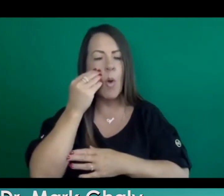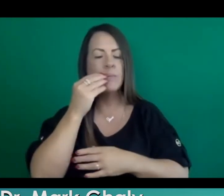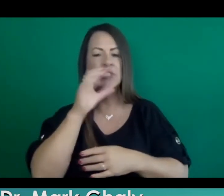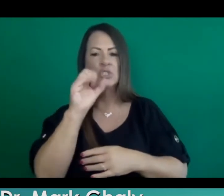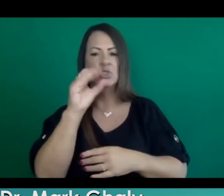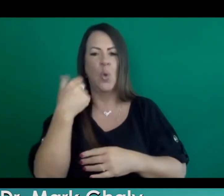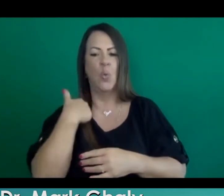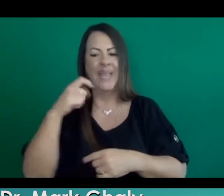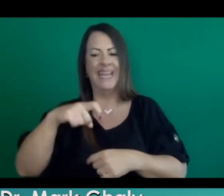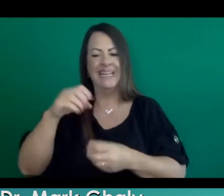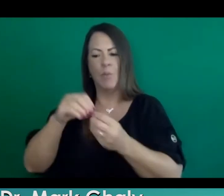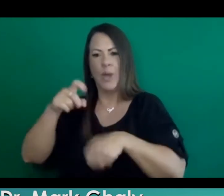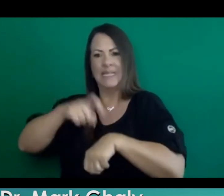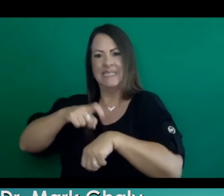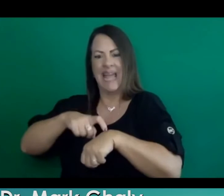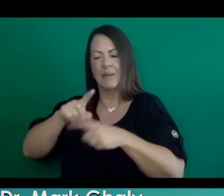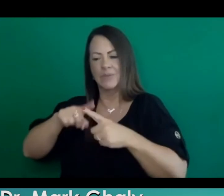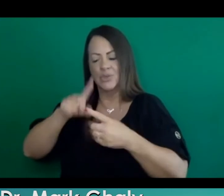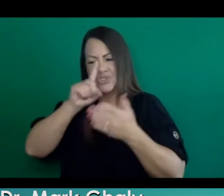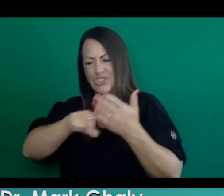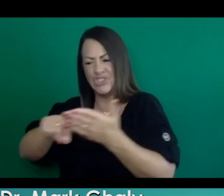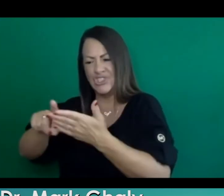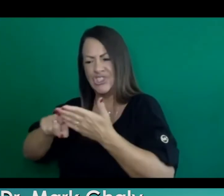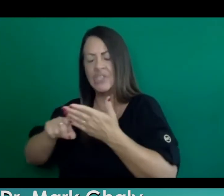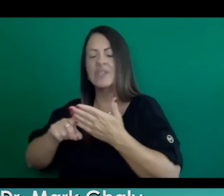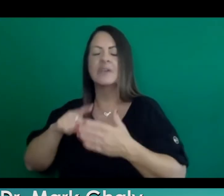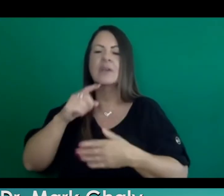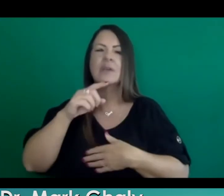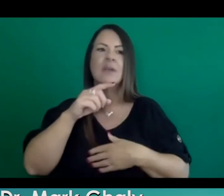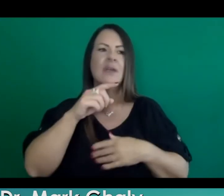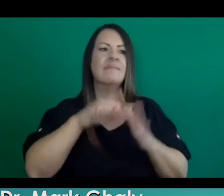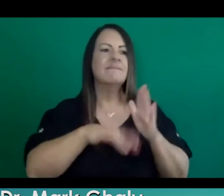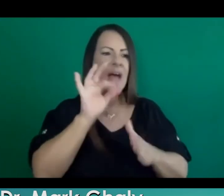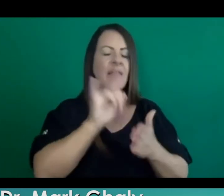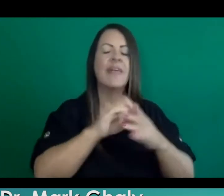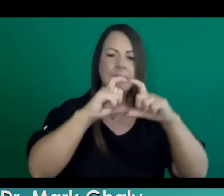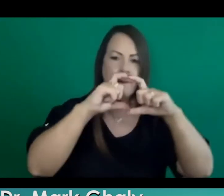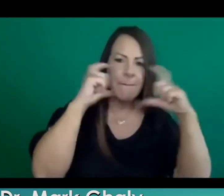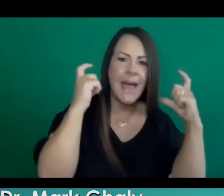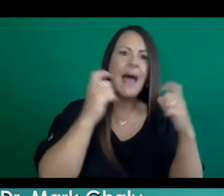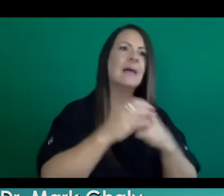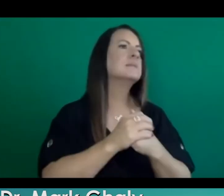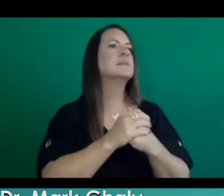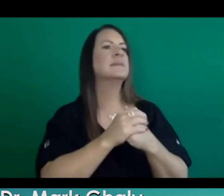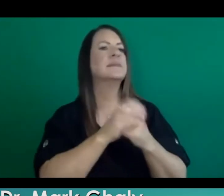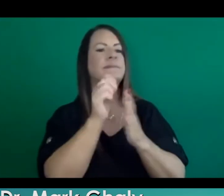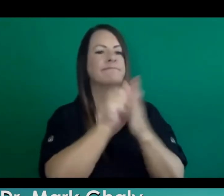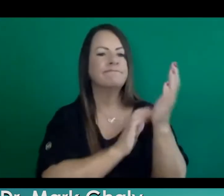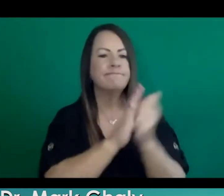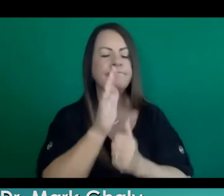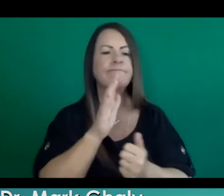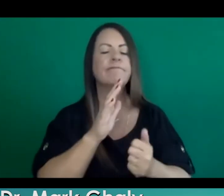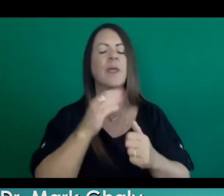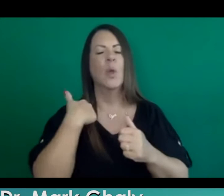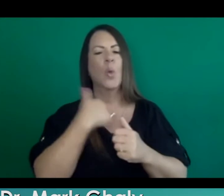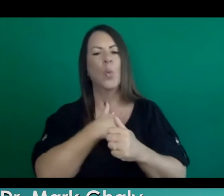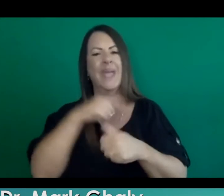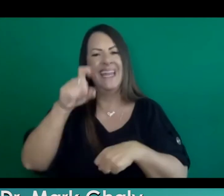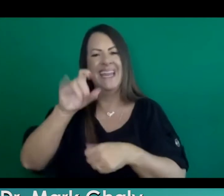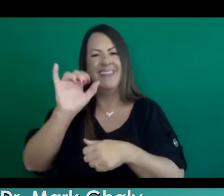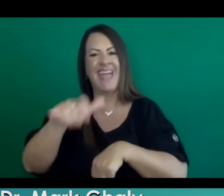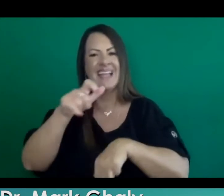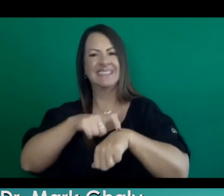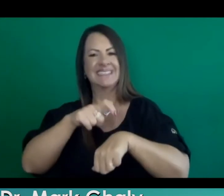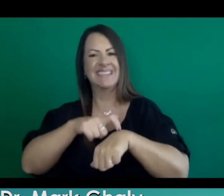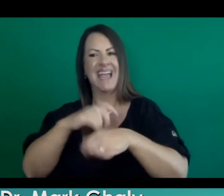preparedness was not just around PPE and masks and hospital beds, but it was about learning from others. And the literature is